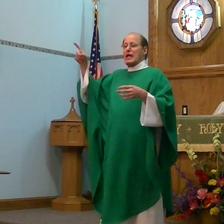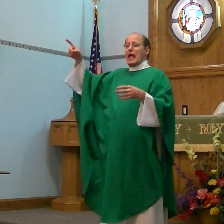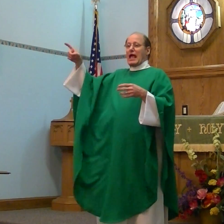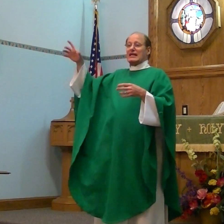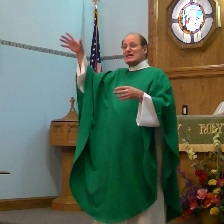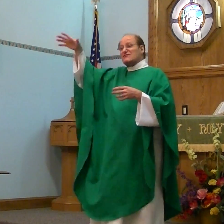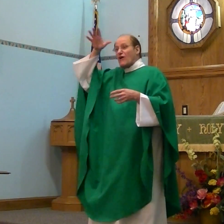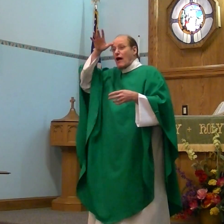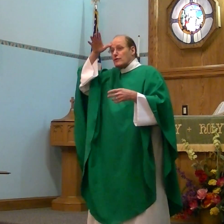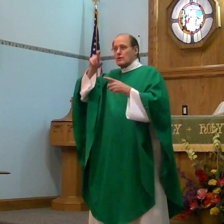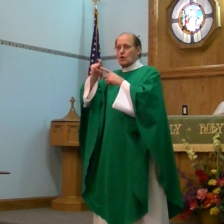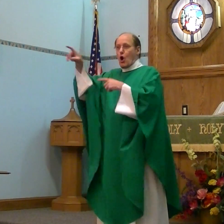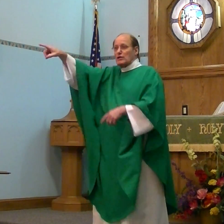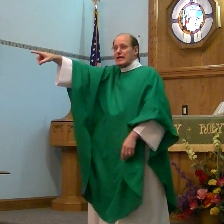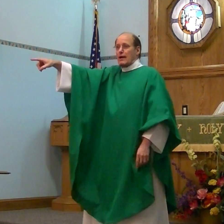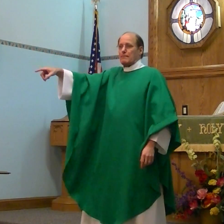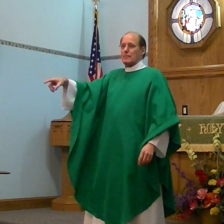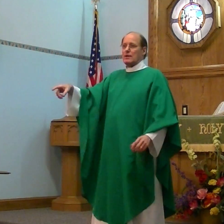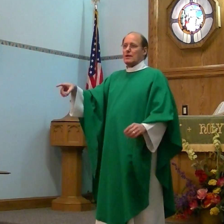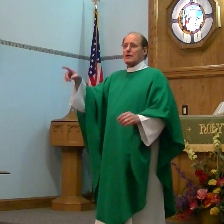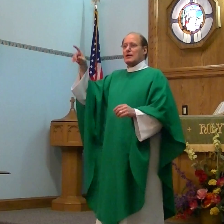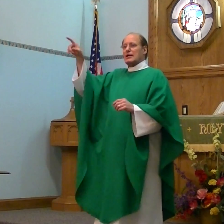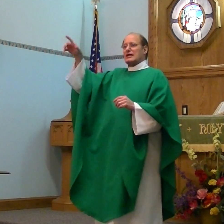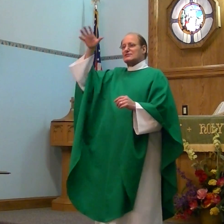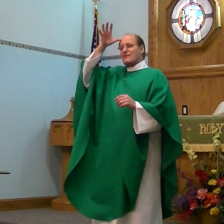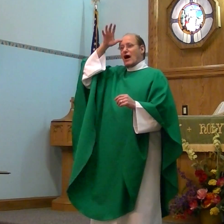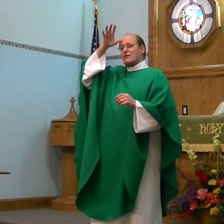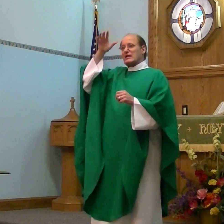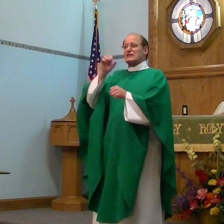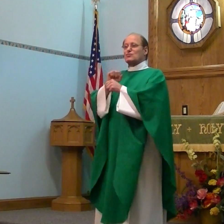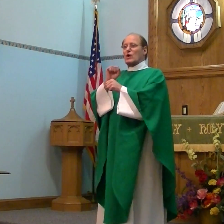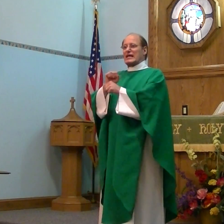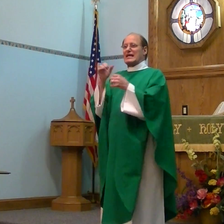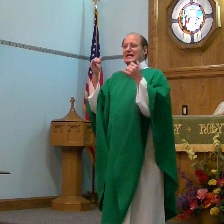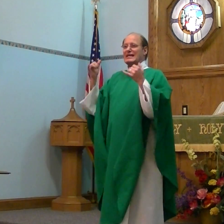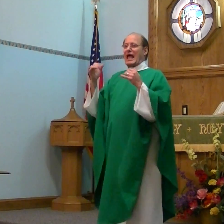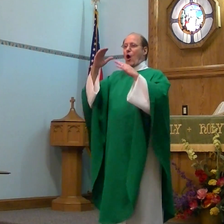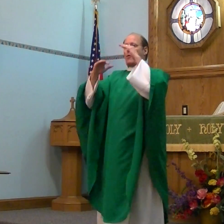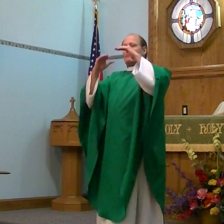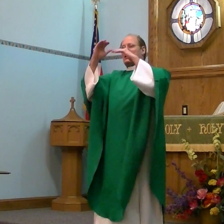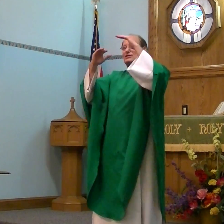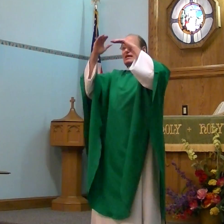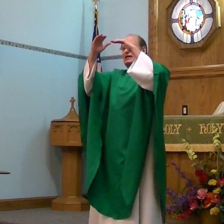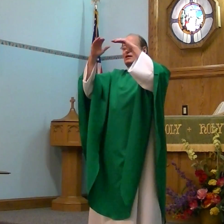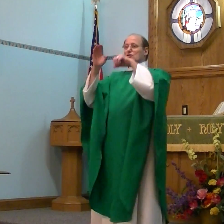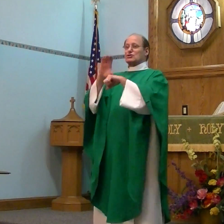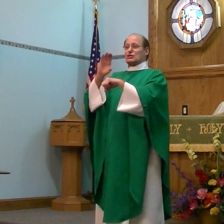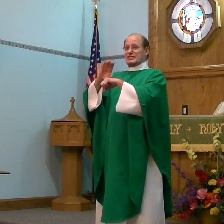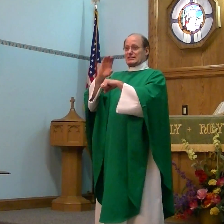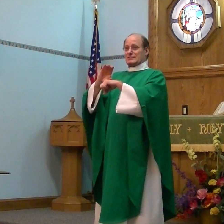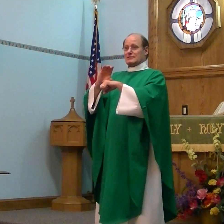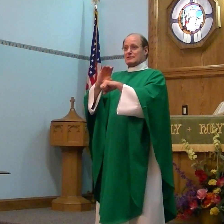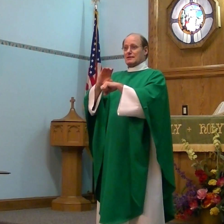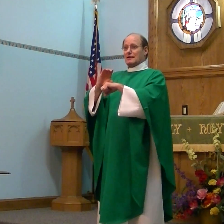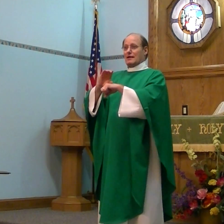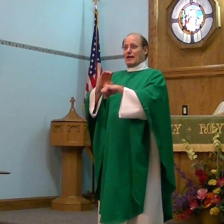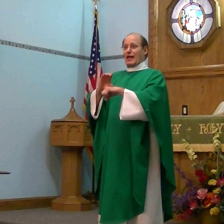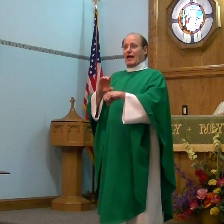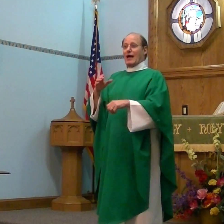and his father called him. His father is working now building churches. And